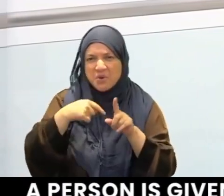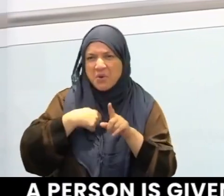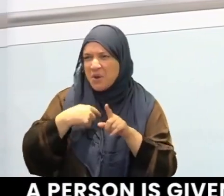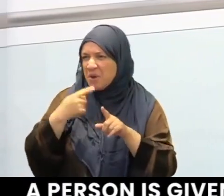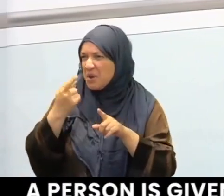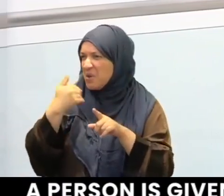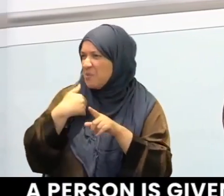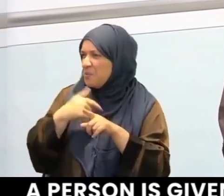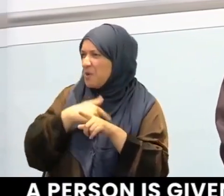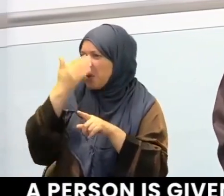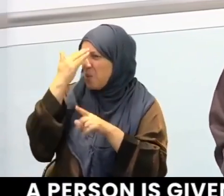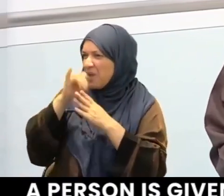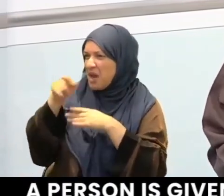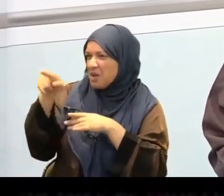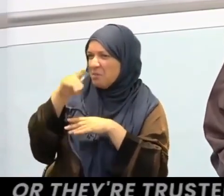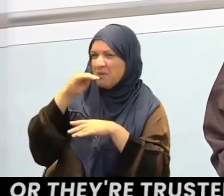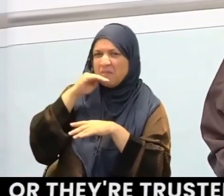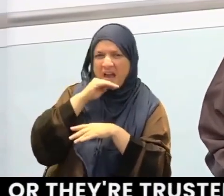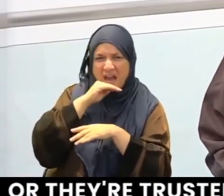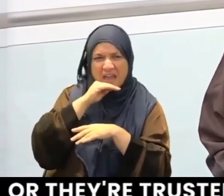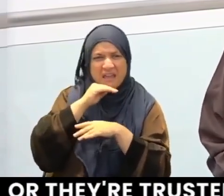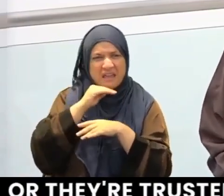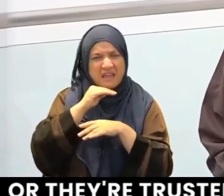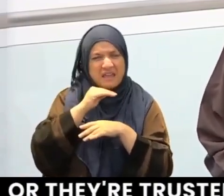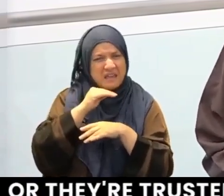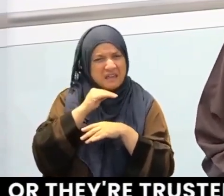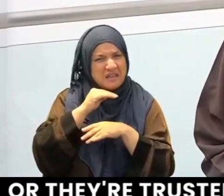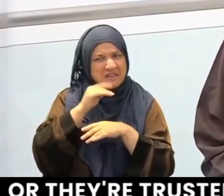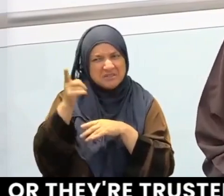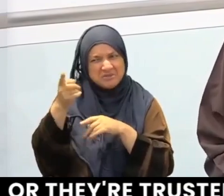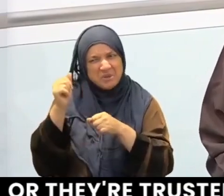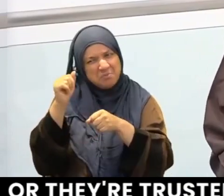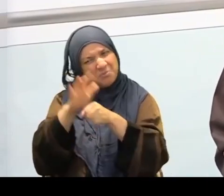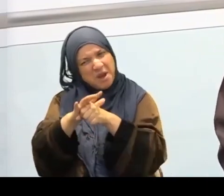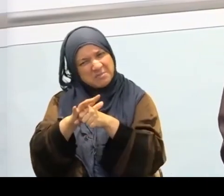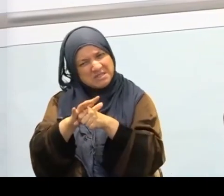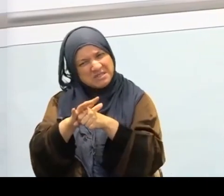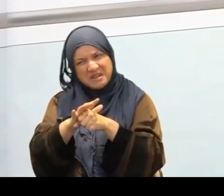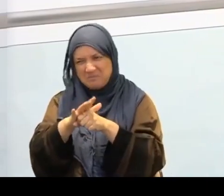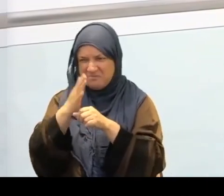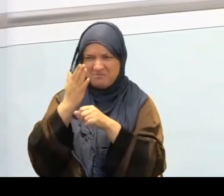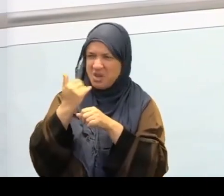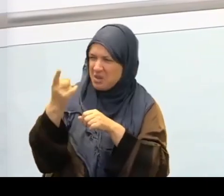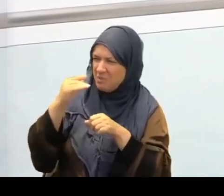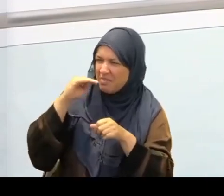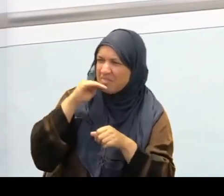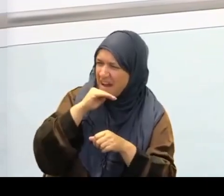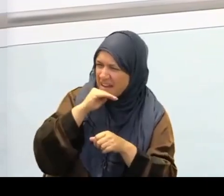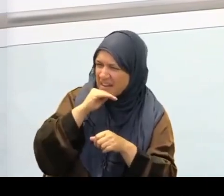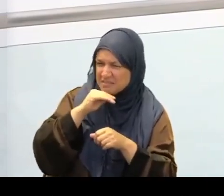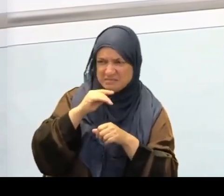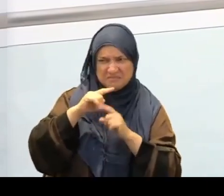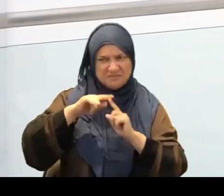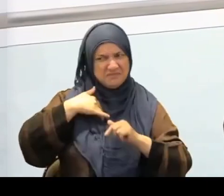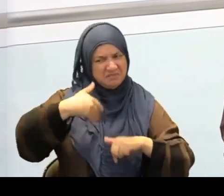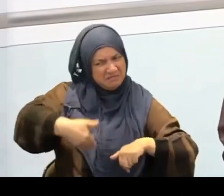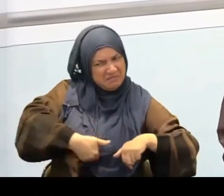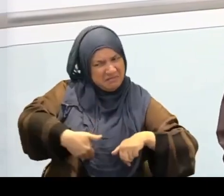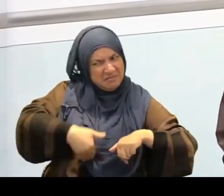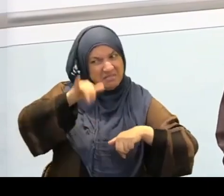given a secret and they break that secret. Or they're trusted with something and they break that trust. When it comes to haya, haya